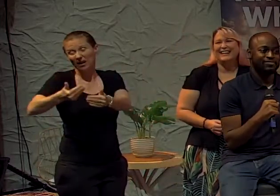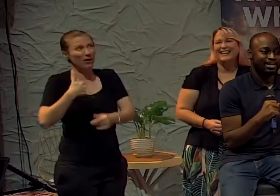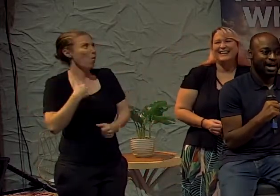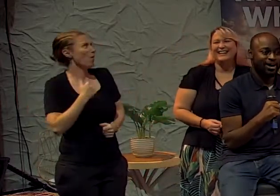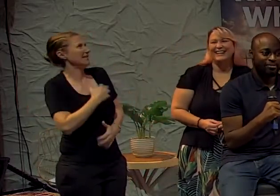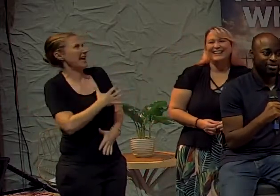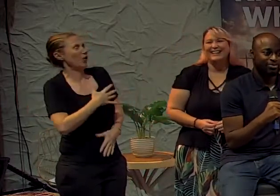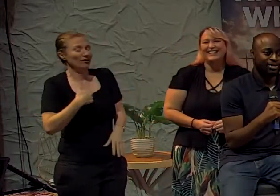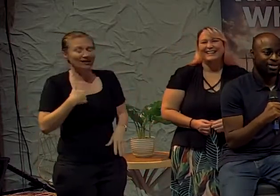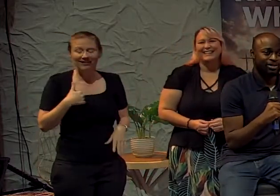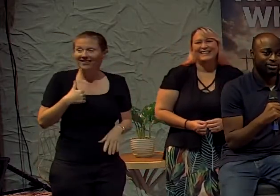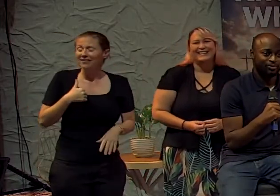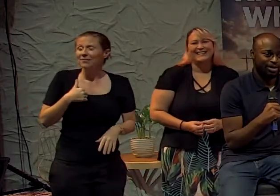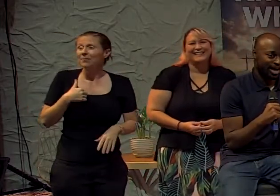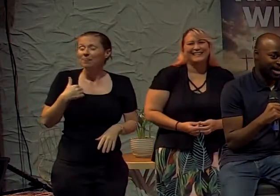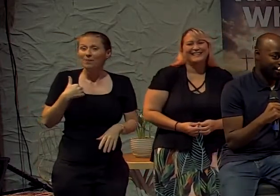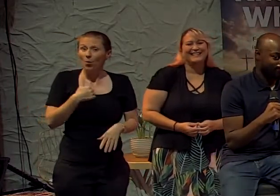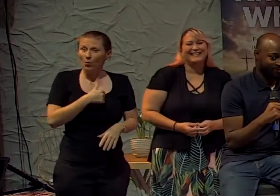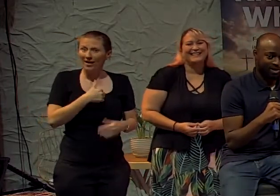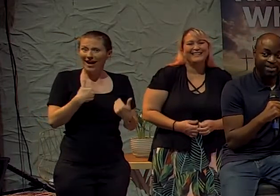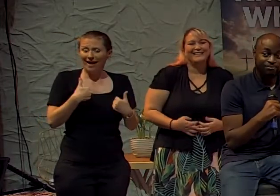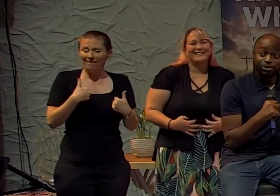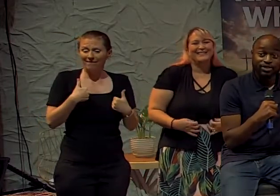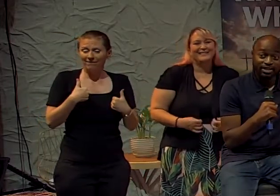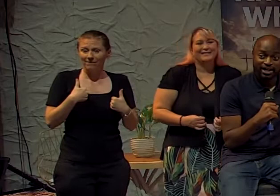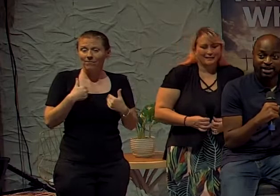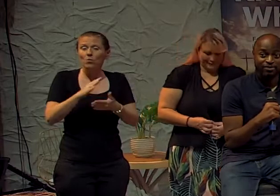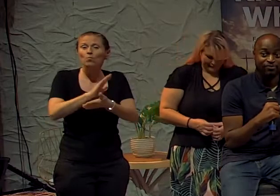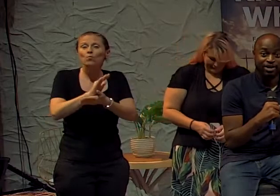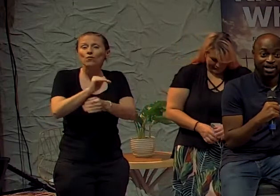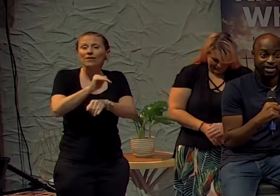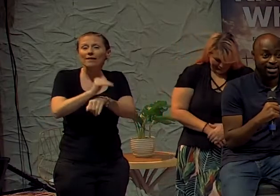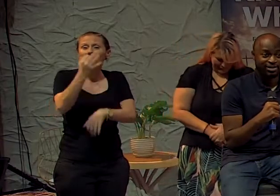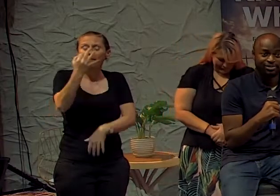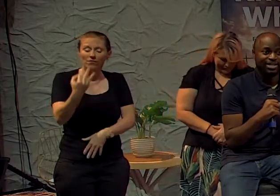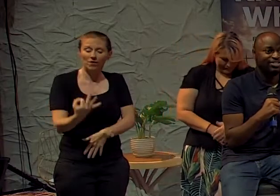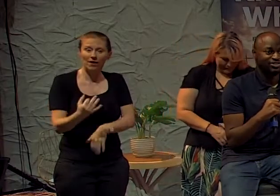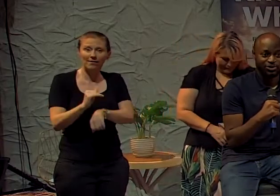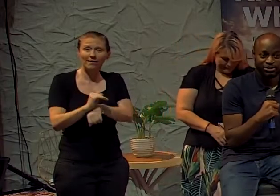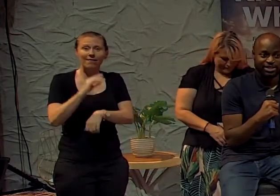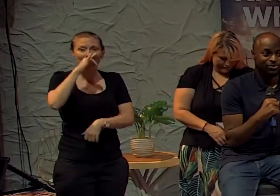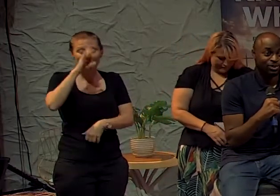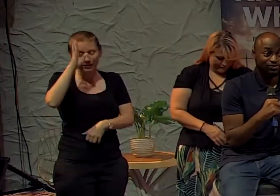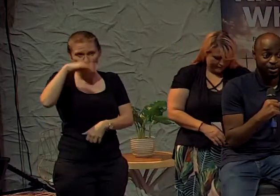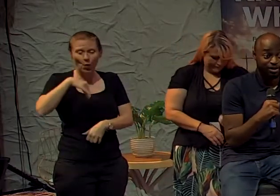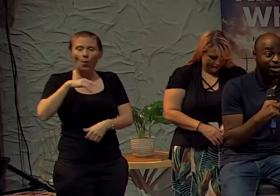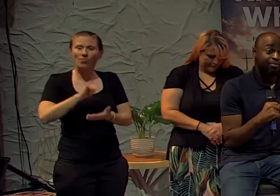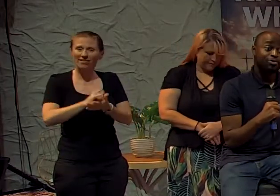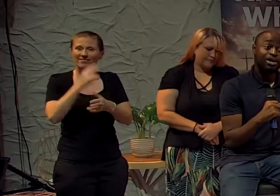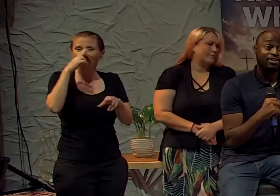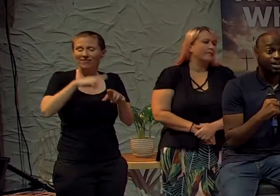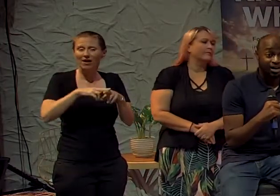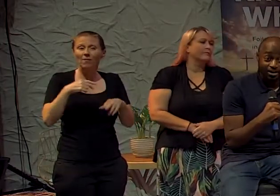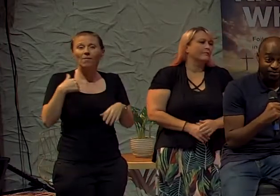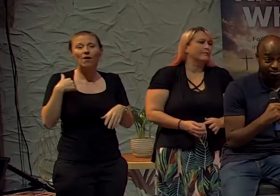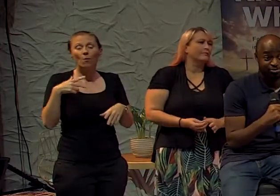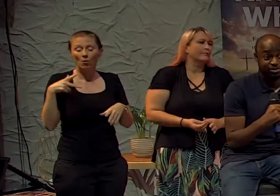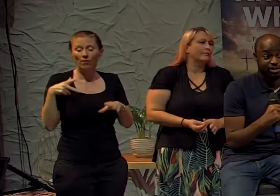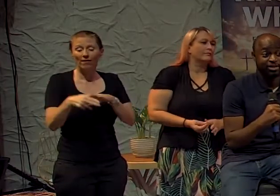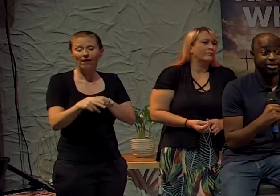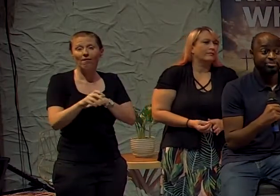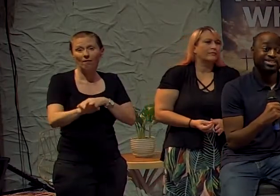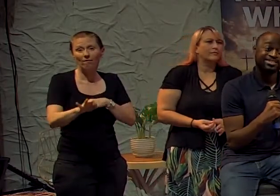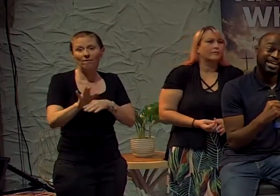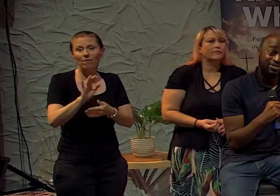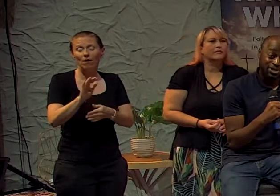But even now, I mean, we have movie night every Friday night, and our kids know that that's really fun. But we have a cutoff for movie